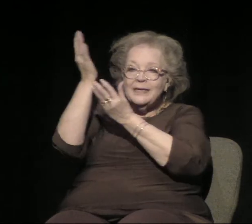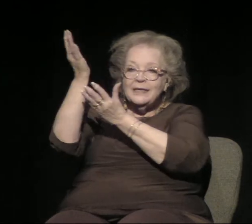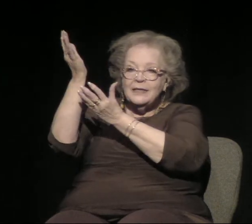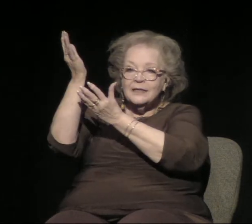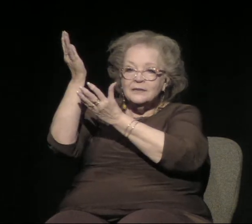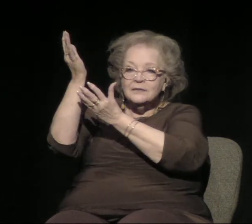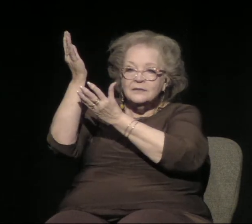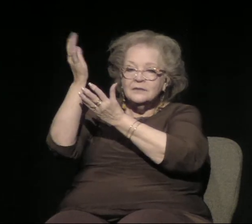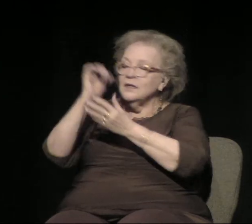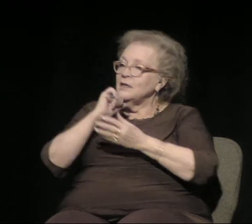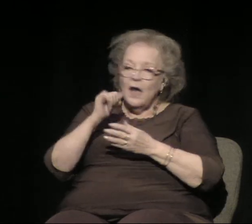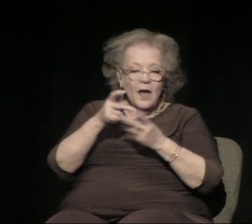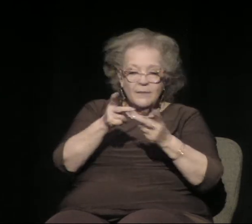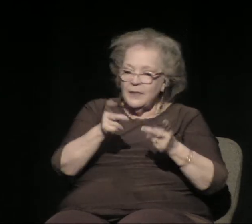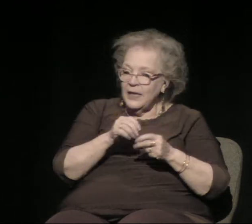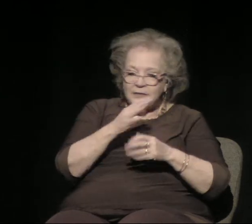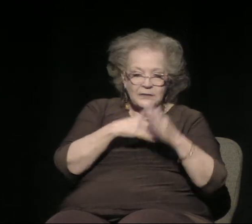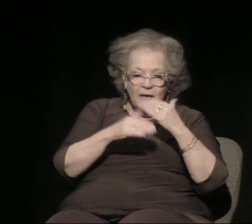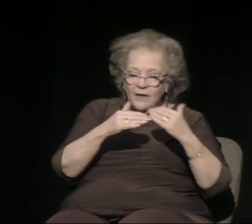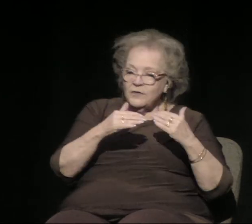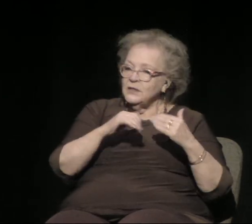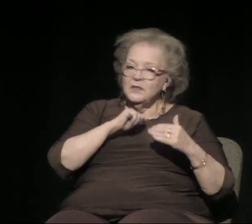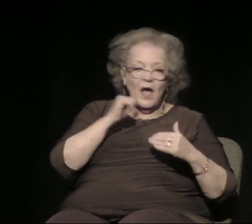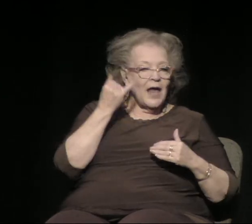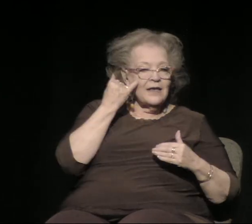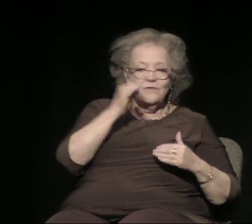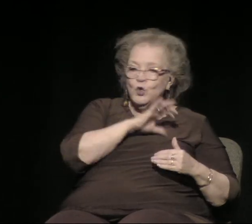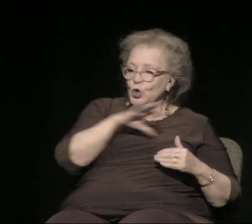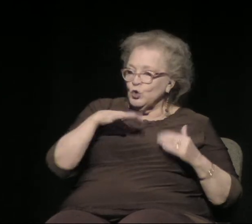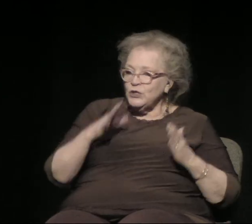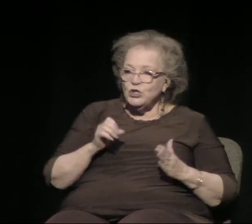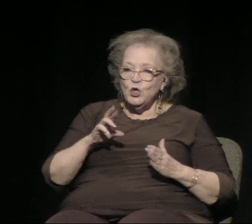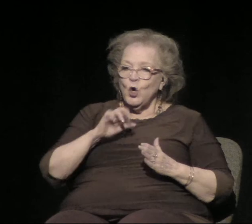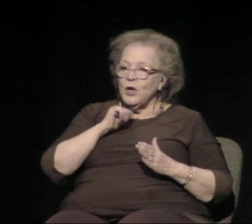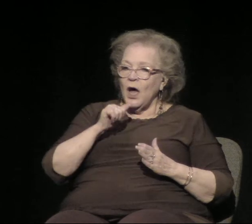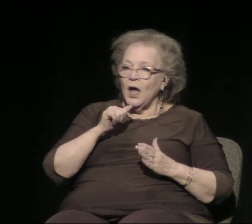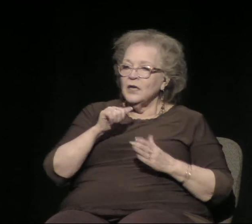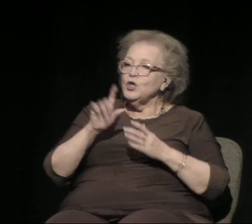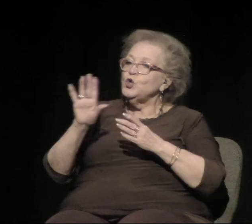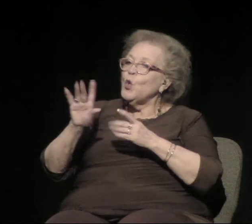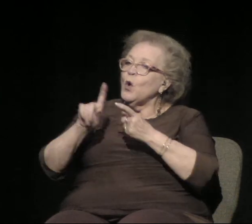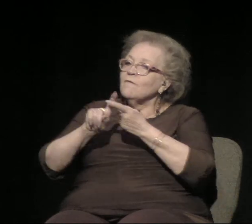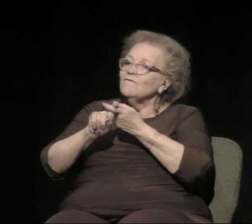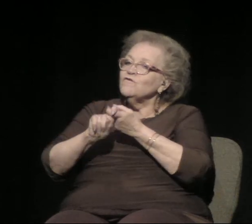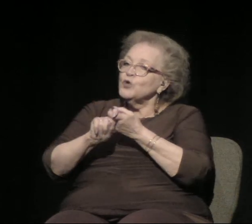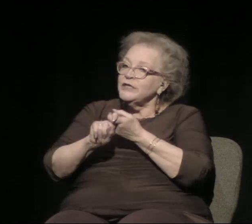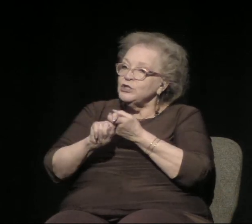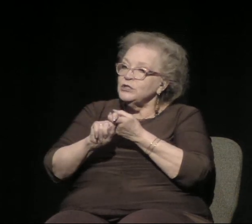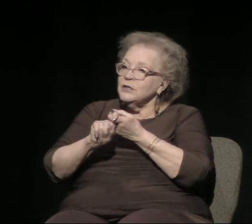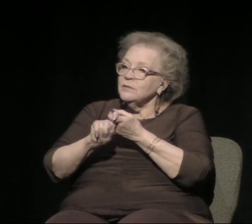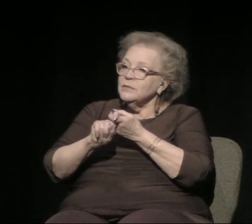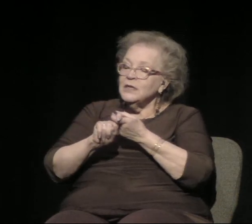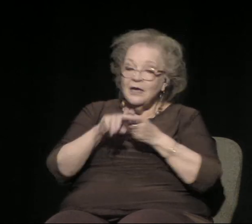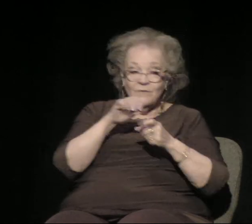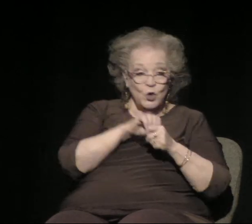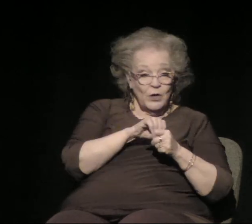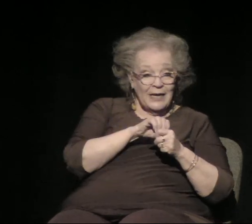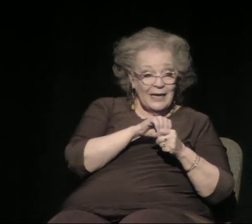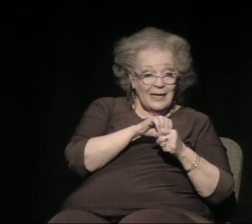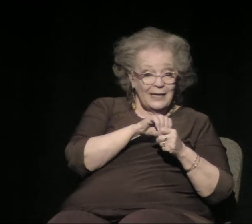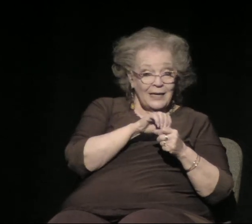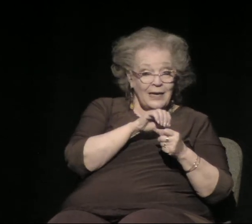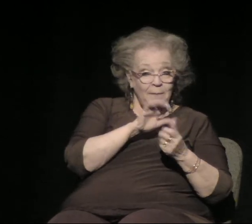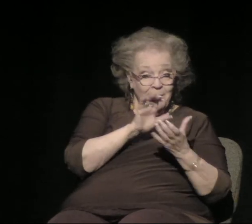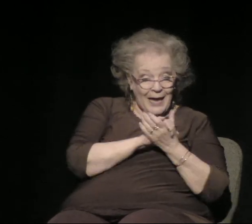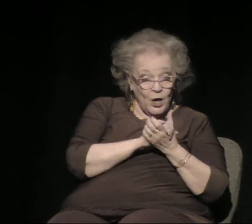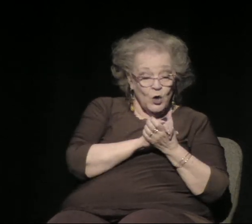not your place in heaven, not whether you're a Christian or not, but your friendship with God. So if you're in marriage, you understand what I'm talking